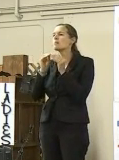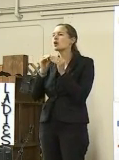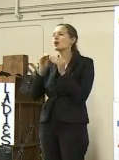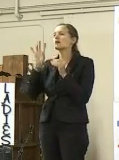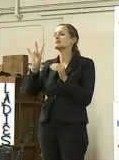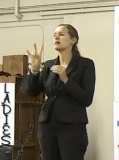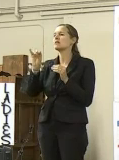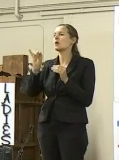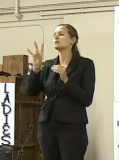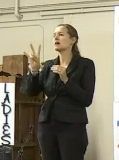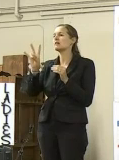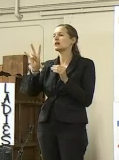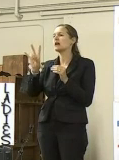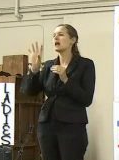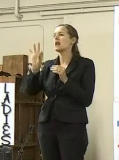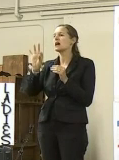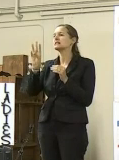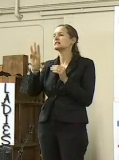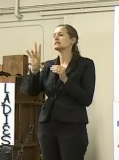is